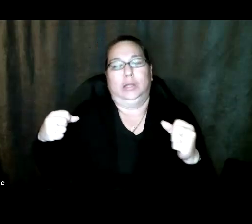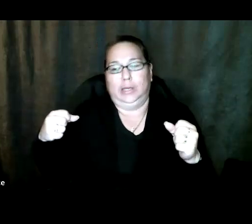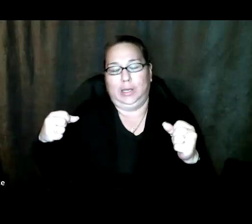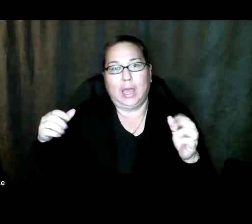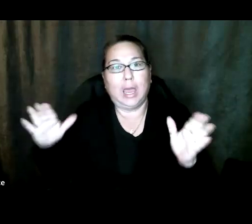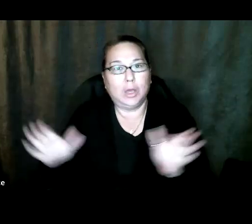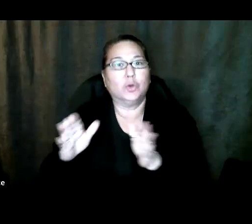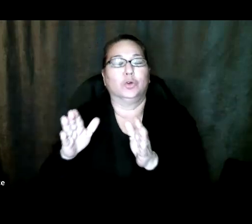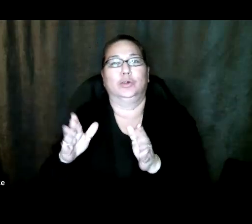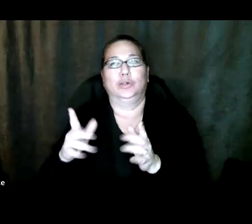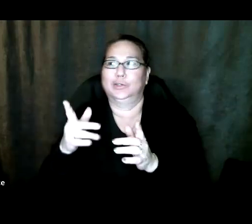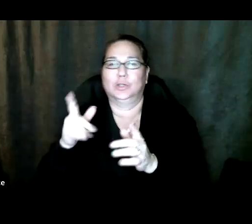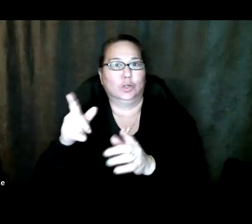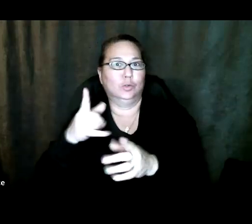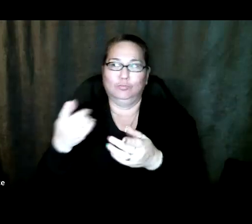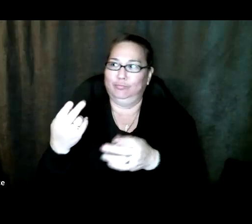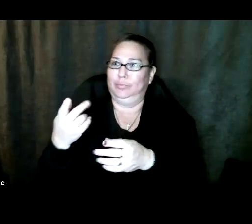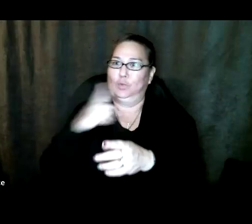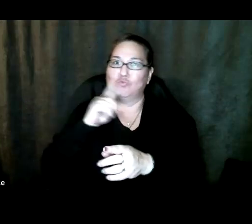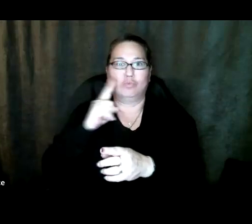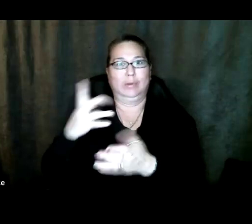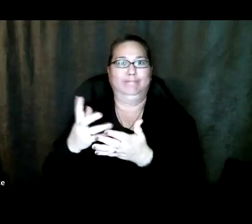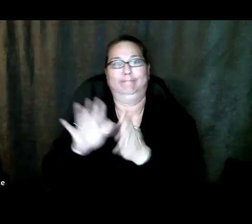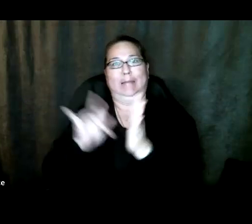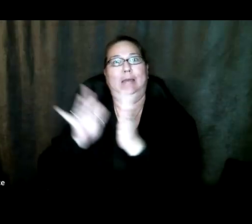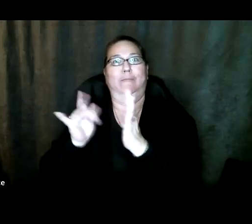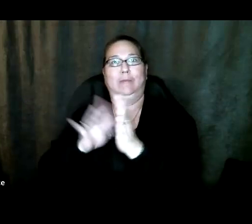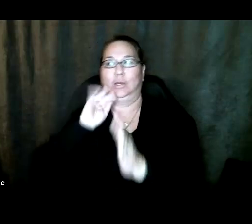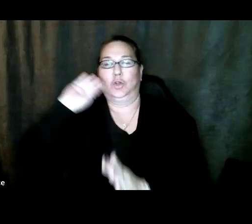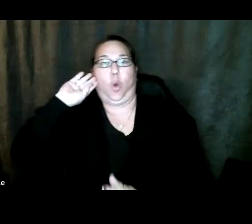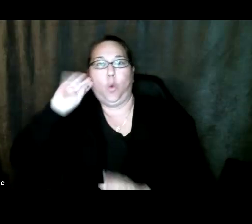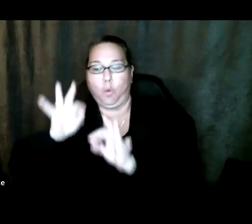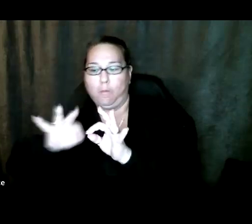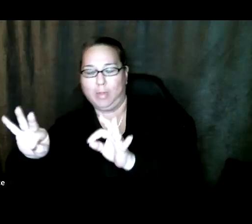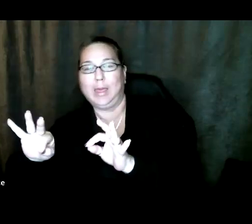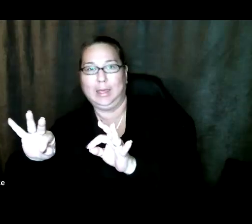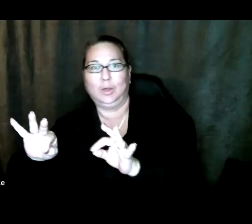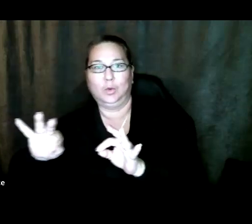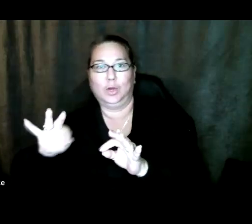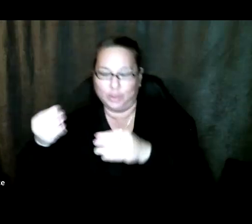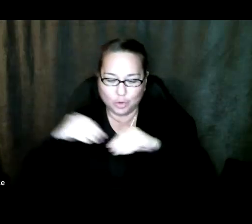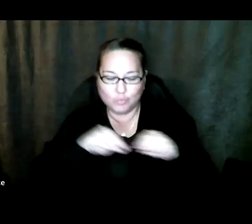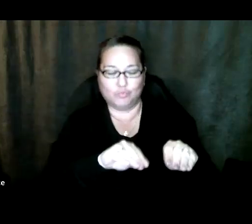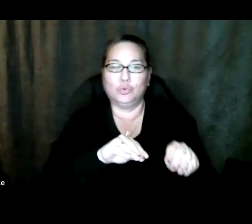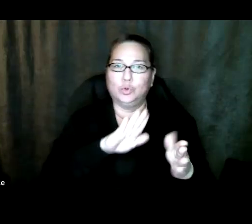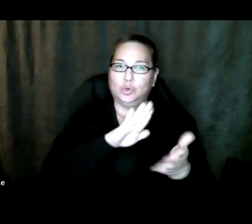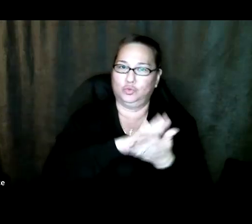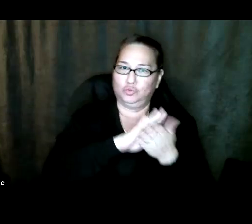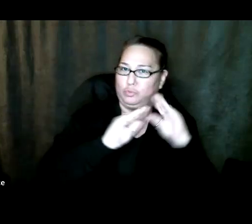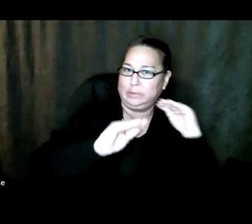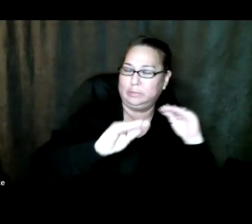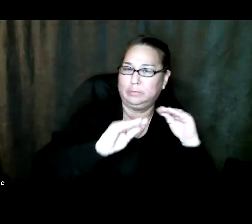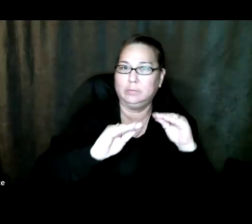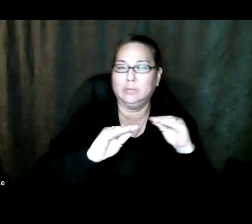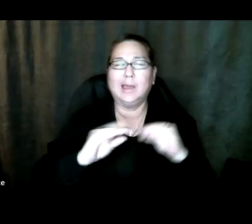language. I want to urge the school committee, the superintendent, deputy superintendent, and senior staff to consider the